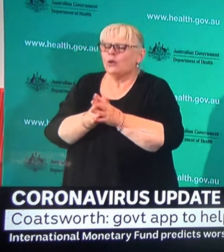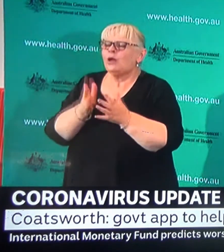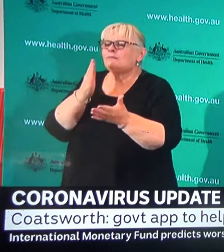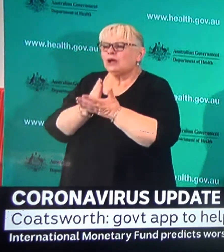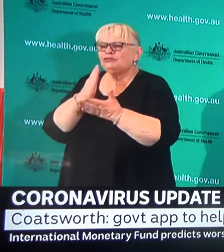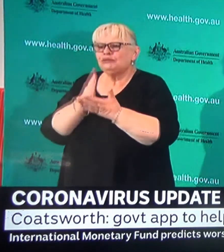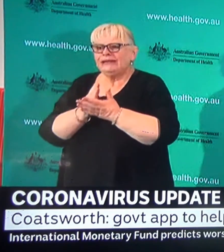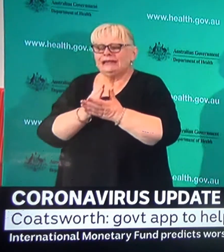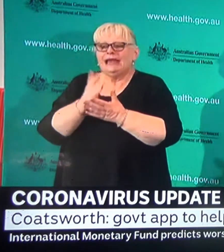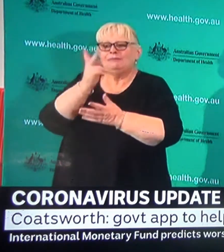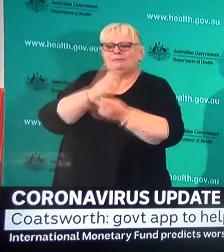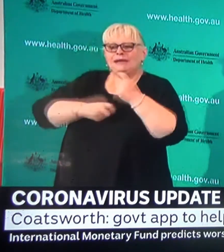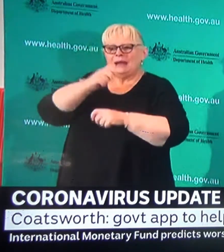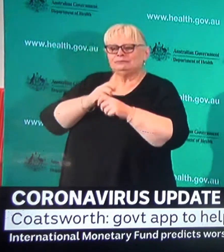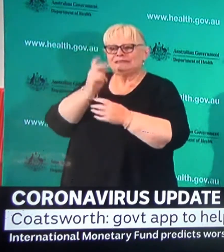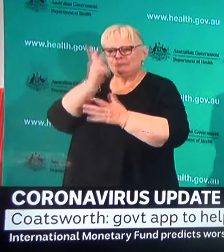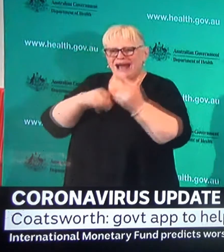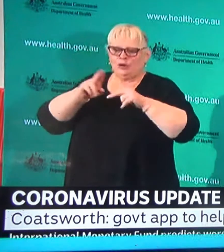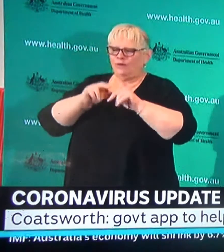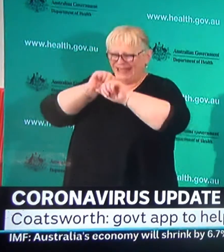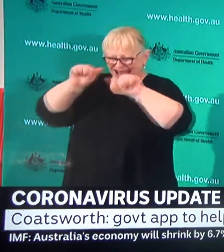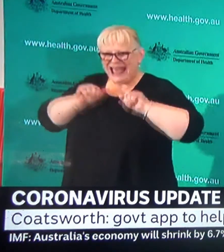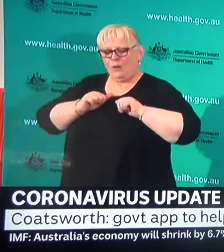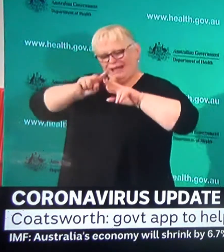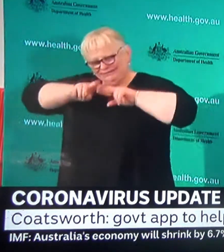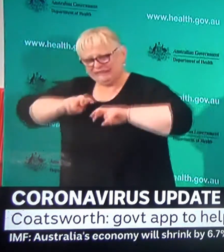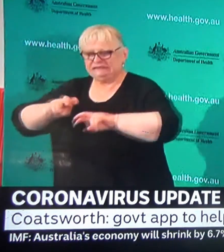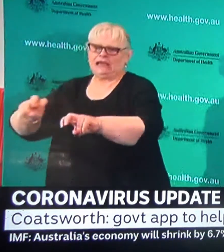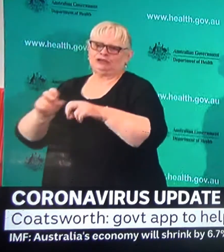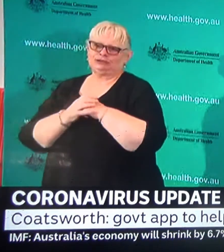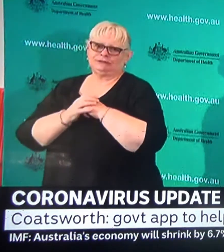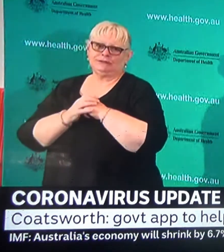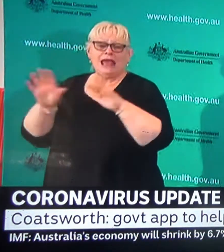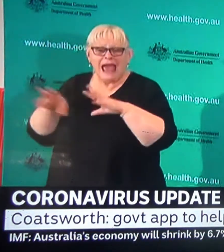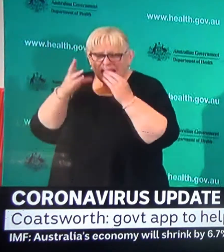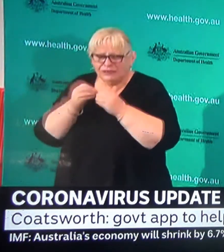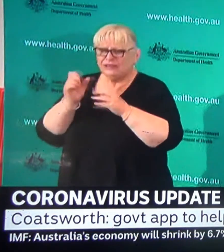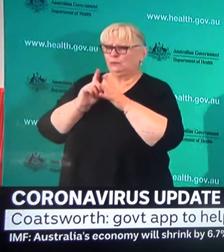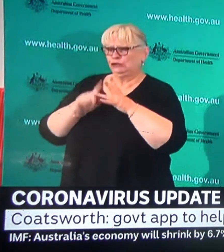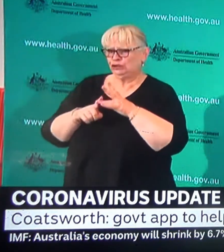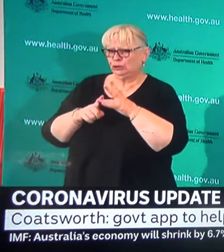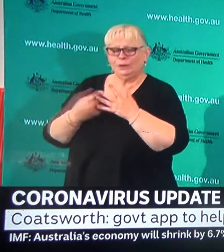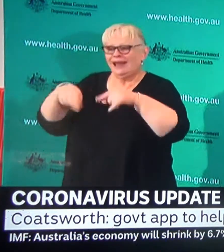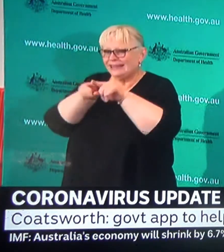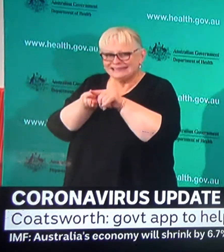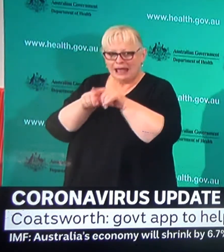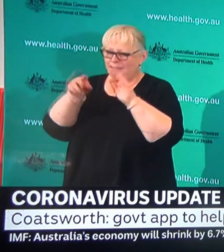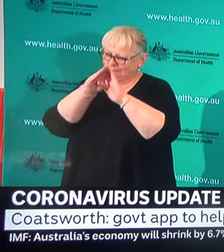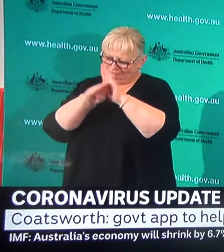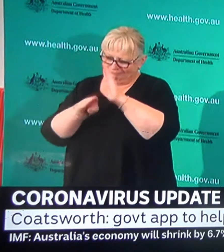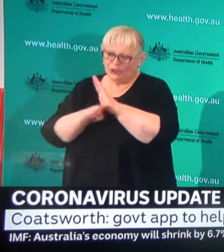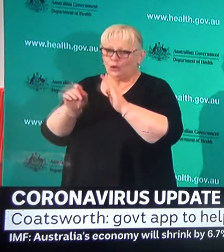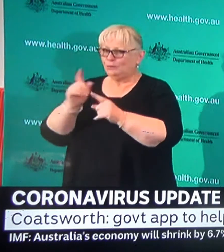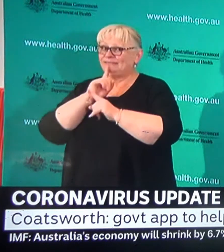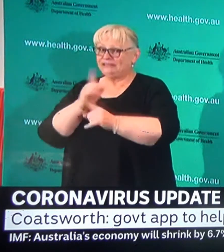is forming part of a classic epidemiological investigation, and all the measures that we're doing are exactly the ones that we've